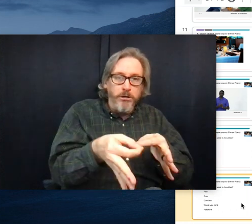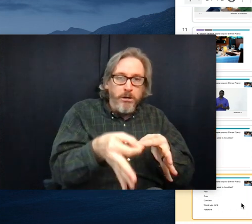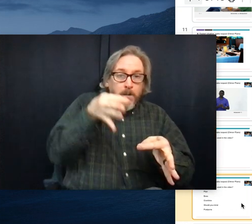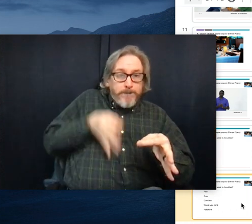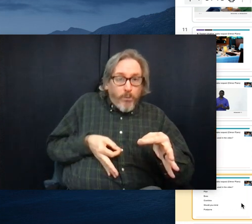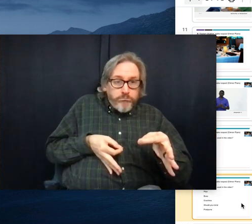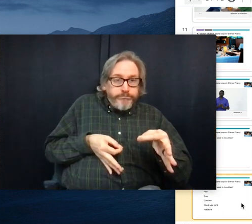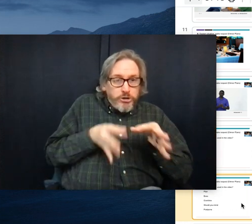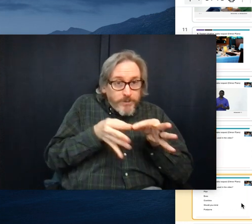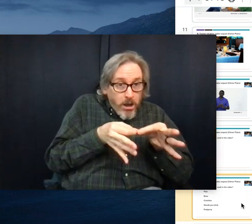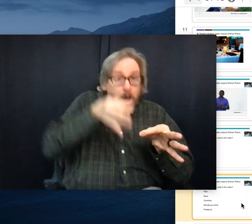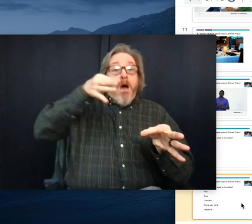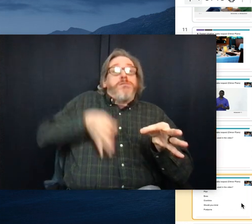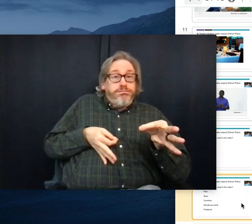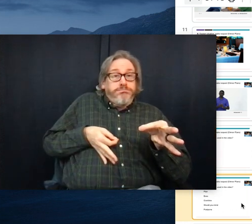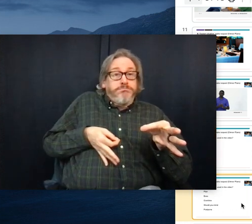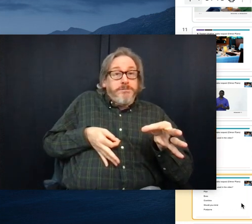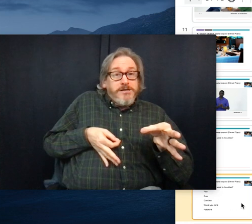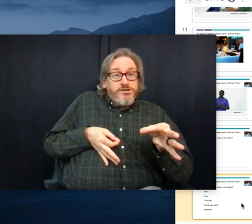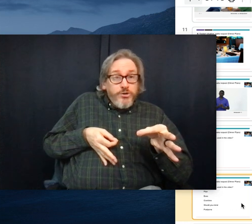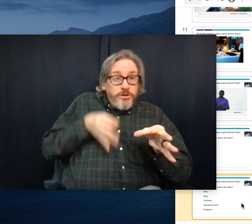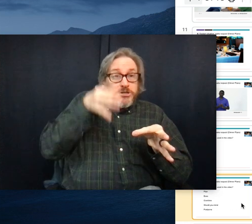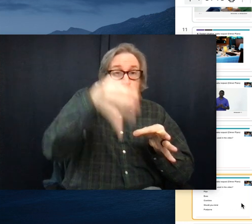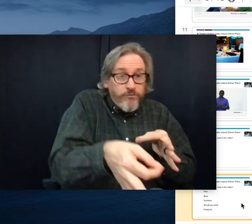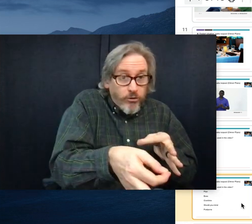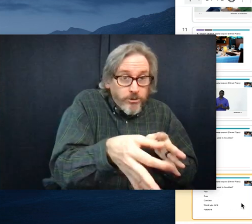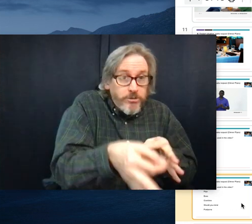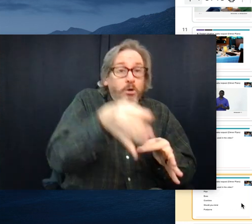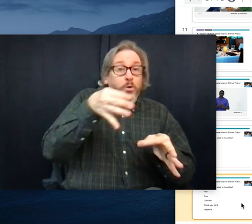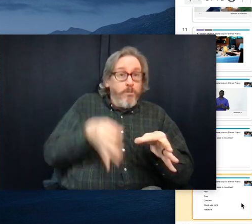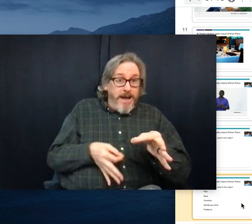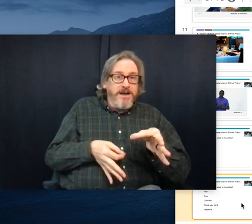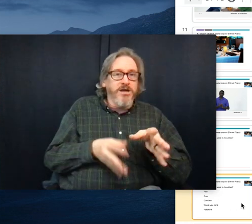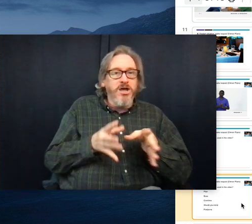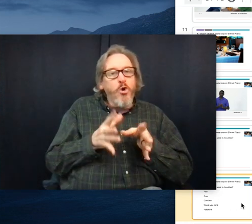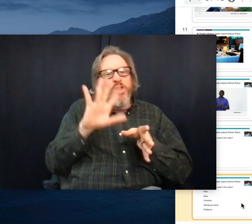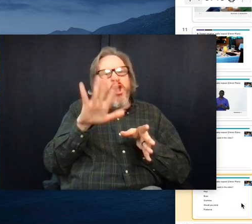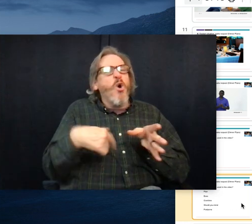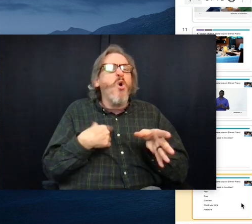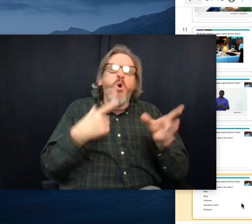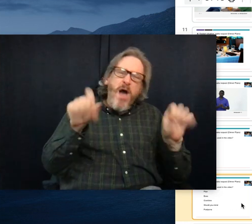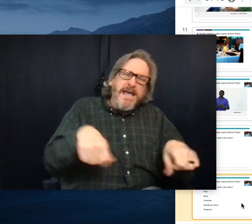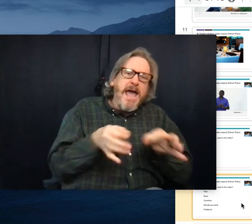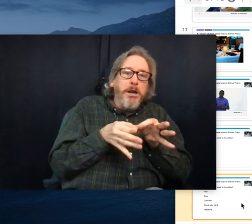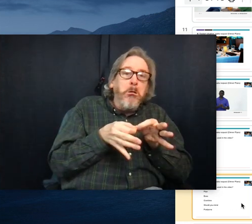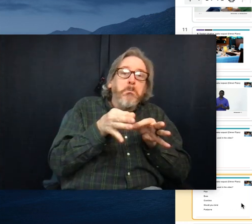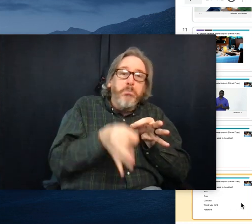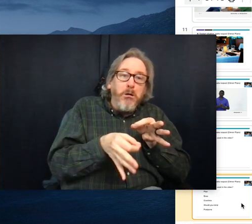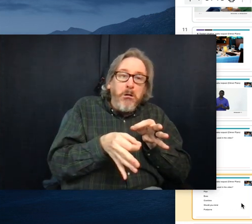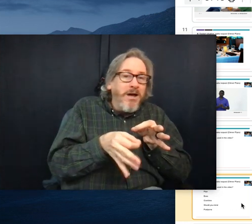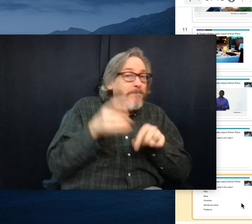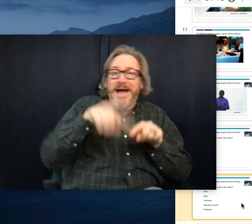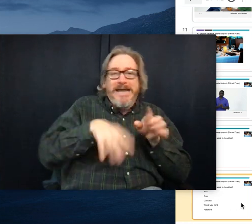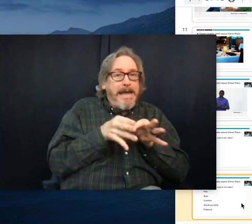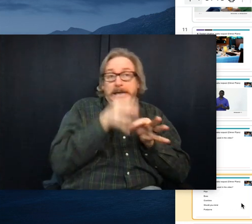earlier? Boom. So you can do forward or back, or, I can't,